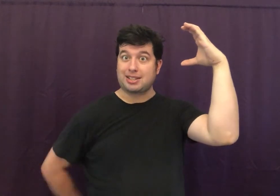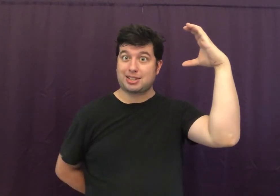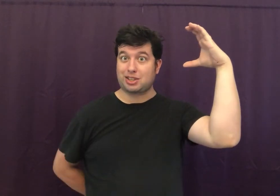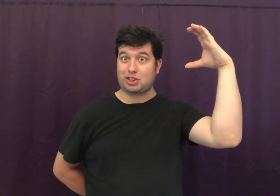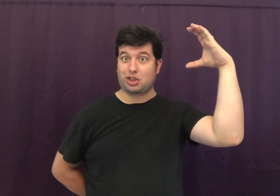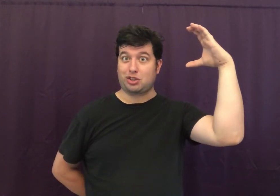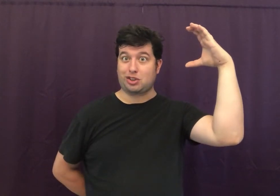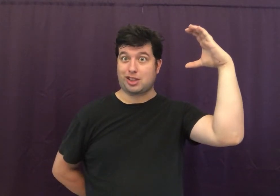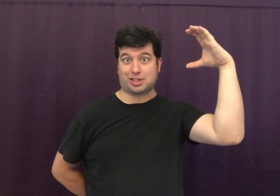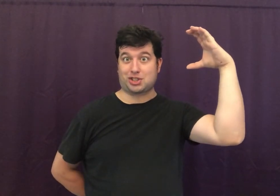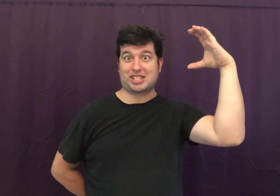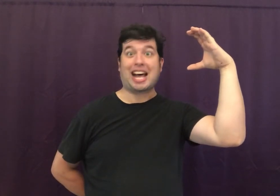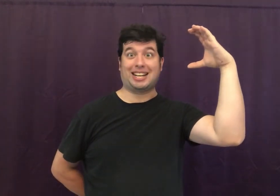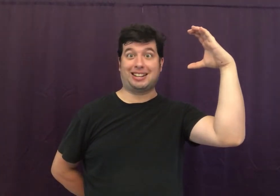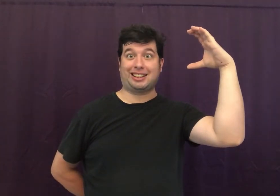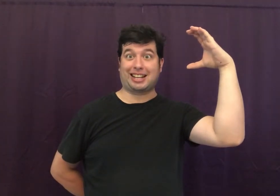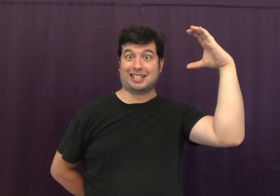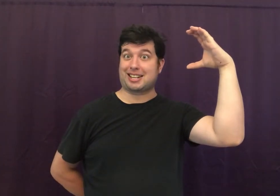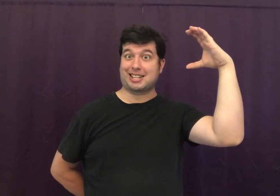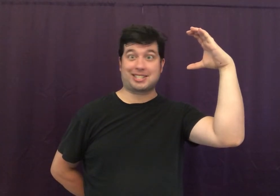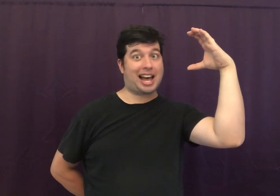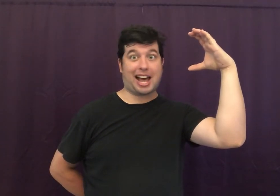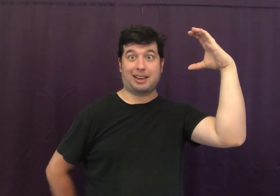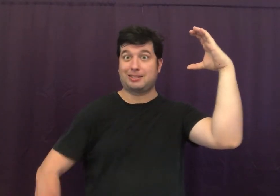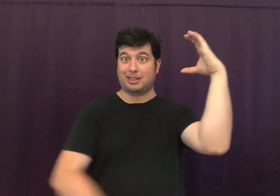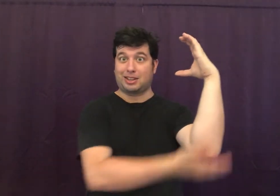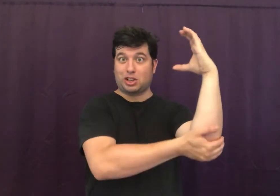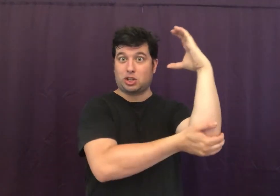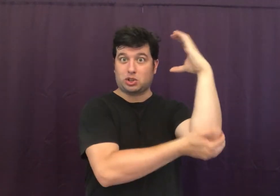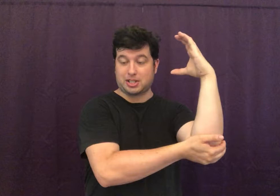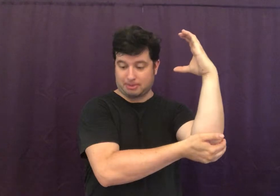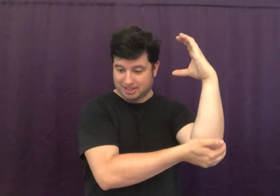Otherwise, this is sun, like the sun in the sky. Christmas.